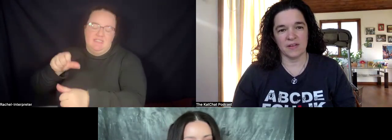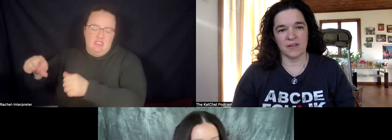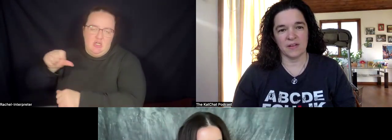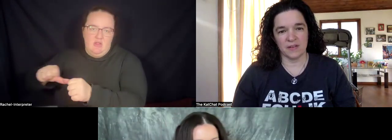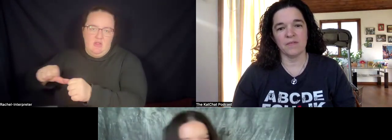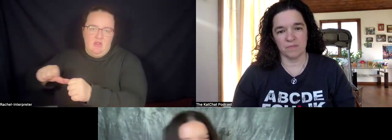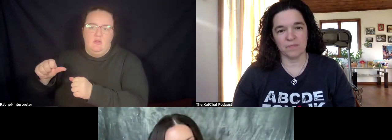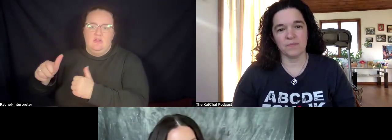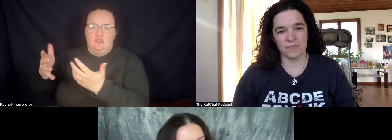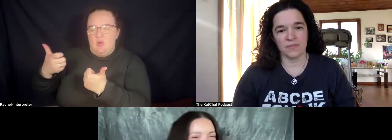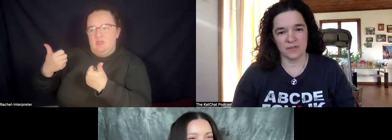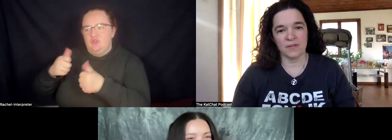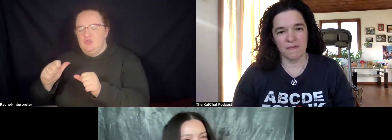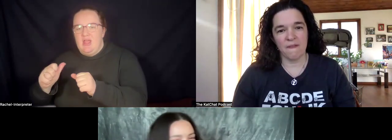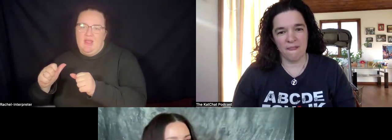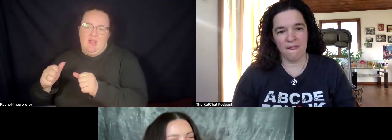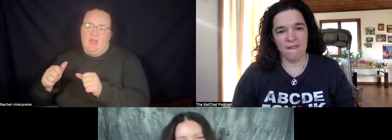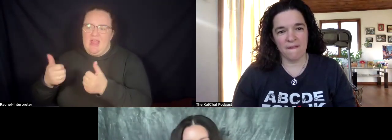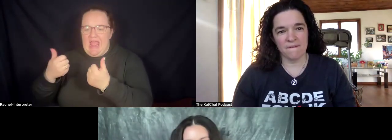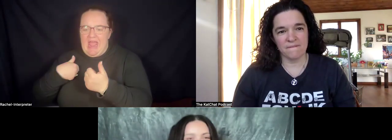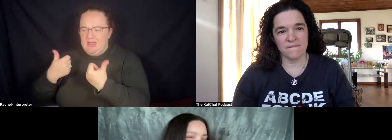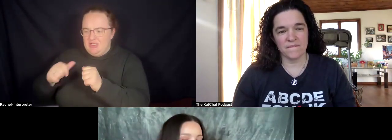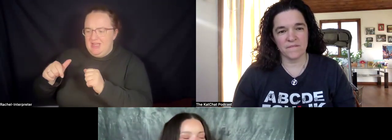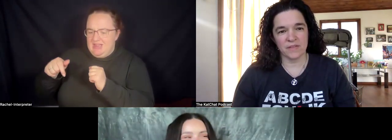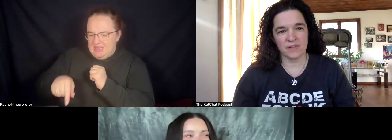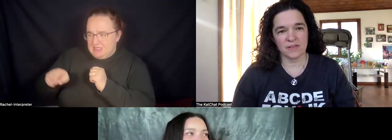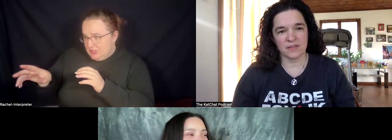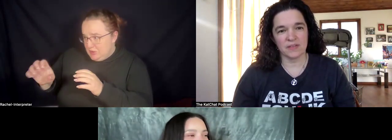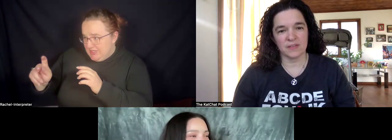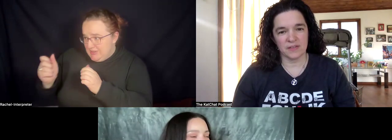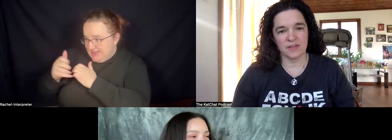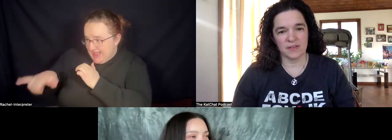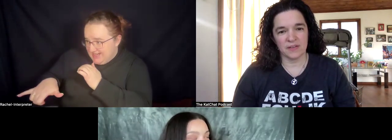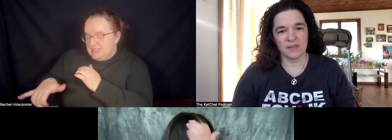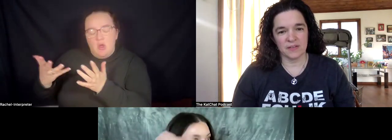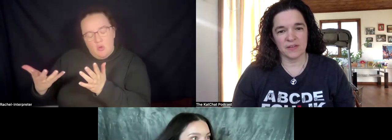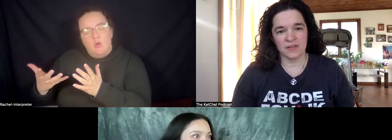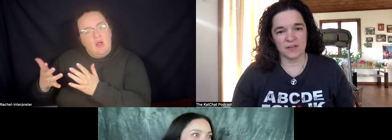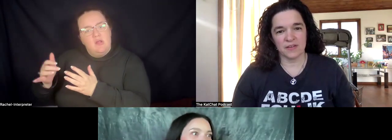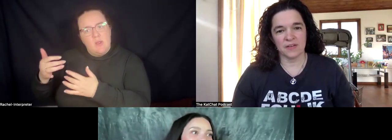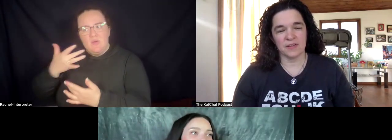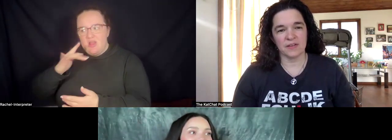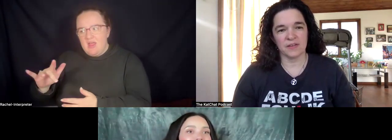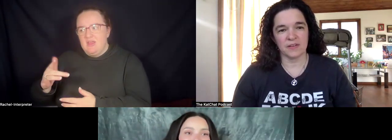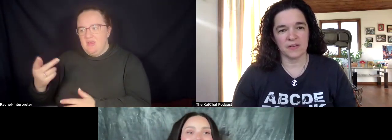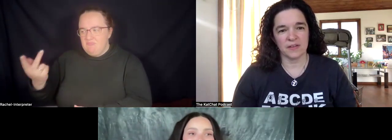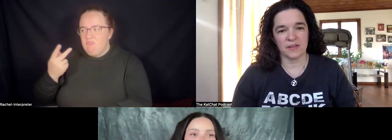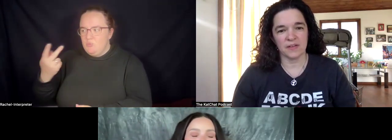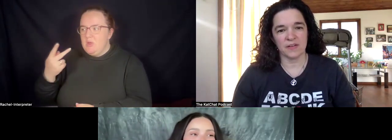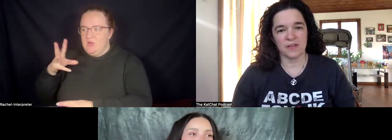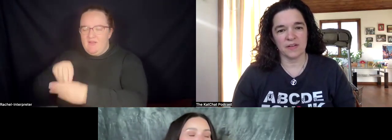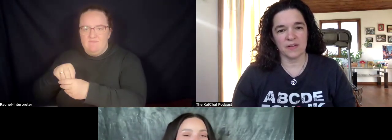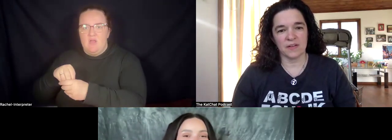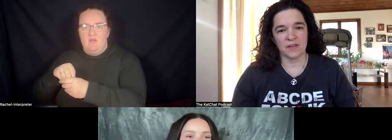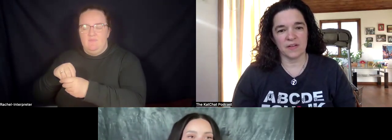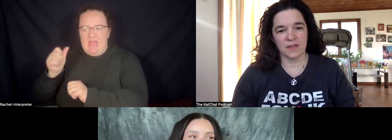just try, I'm going to try this. Are you comfortable with that? Well, and we were lucky we got to be cast together again